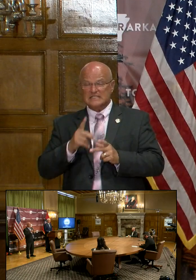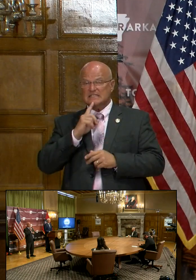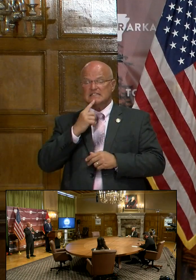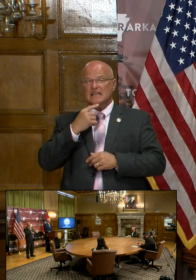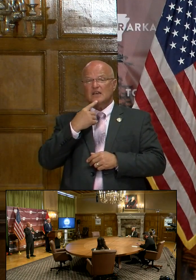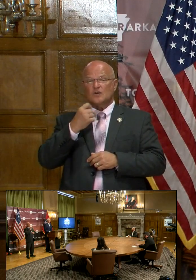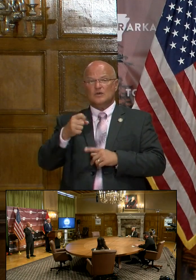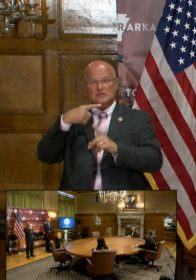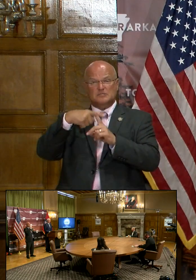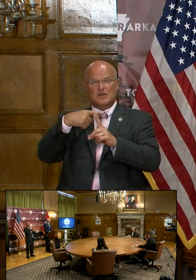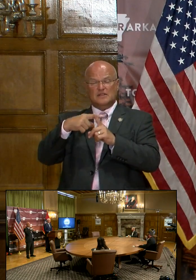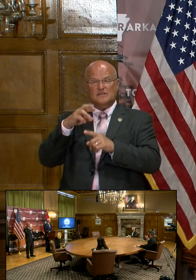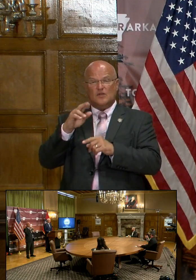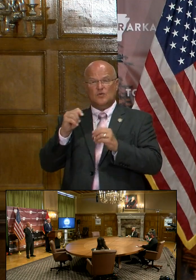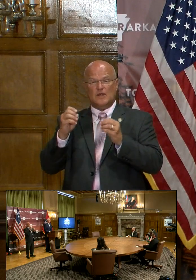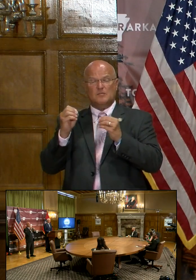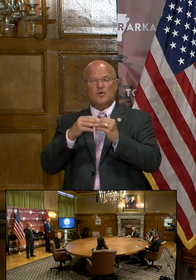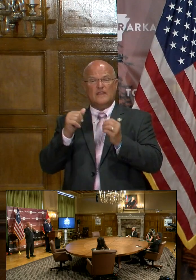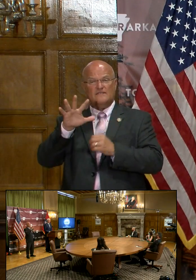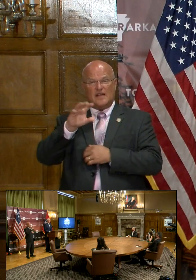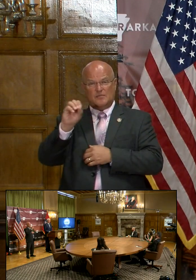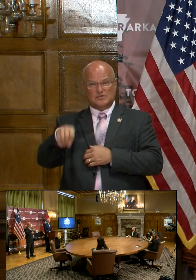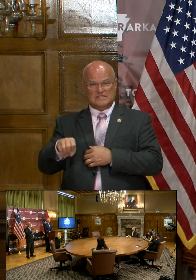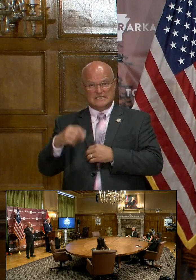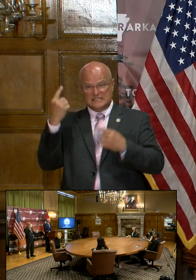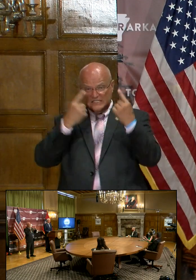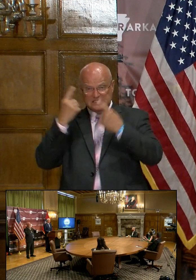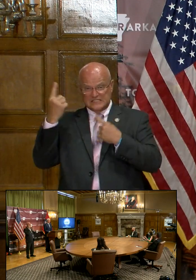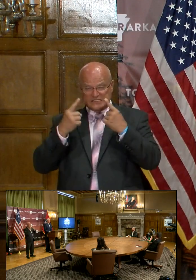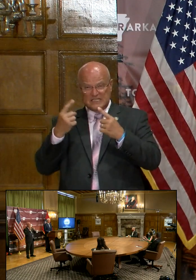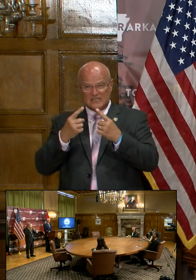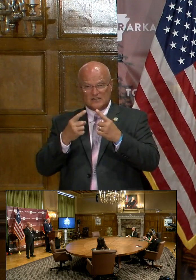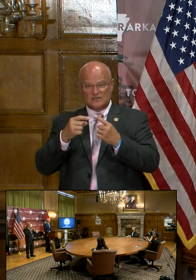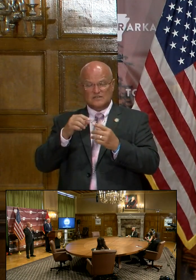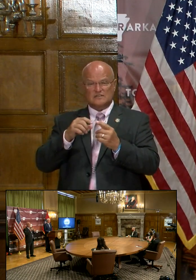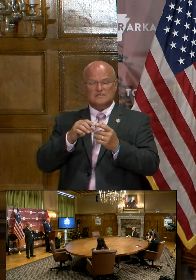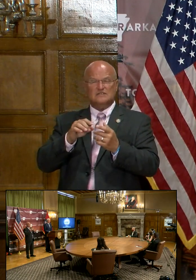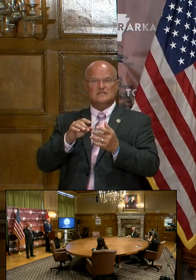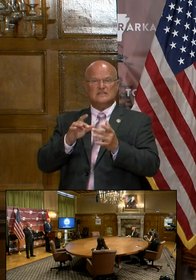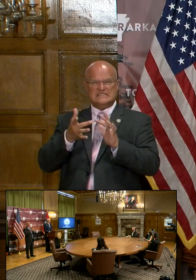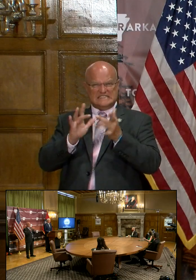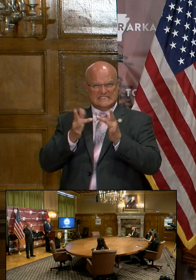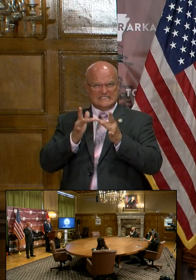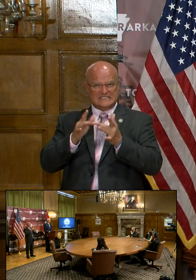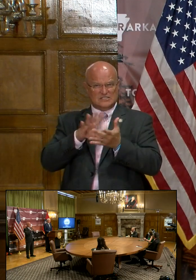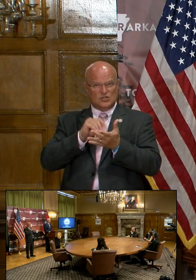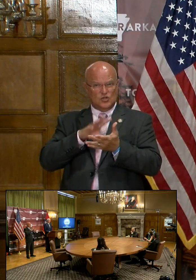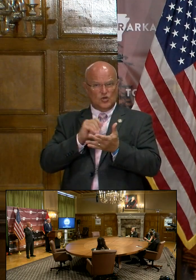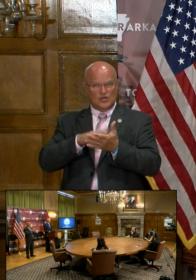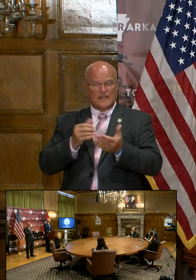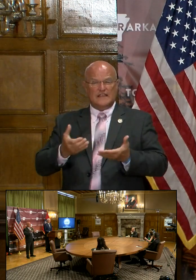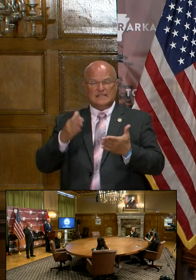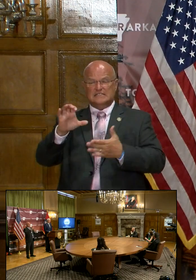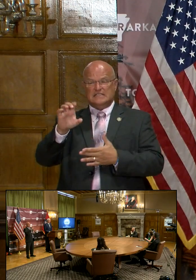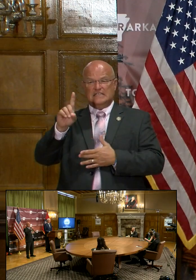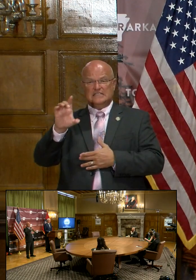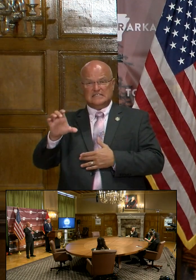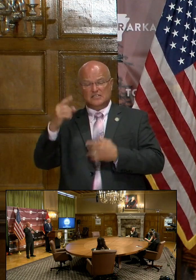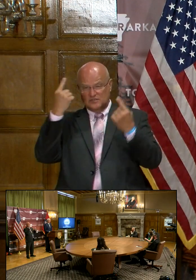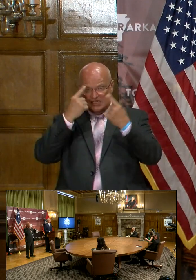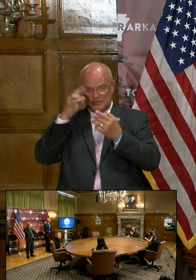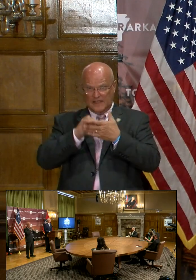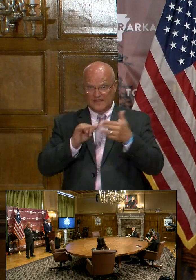was positivity rates of more than 5%, should consider distance learning. Is that CDC recommendation something that you're taking